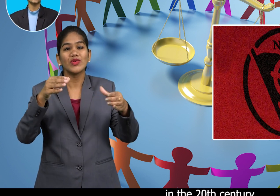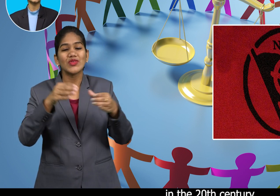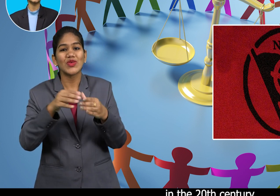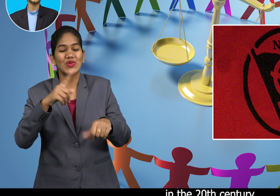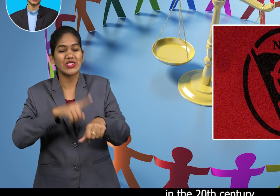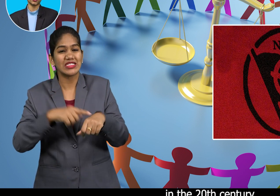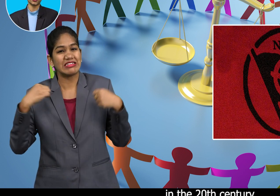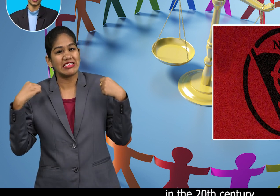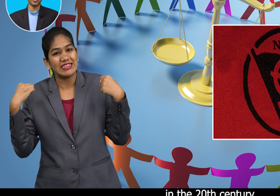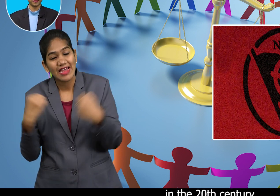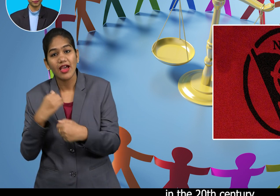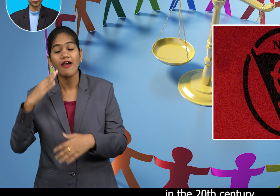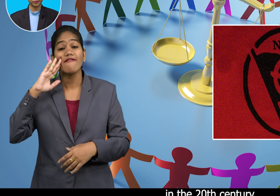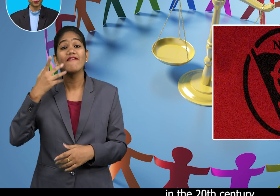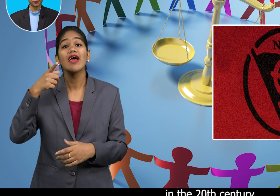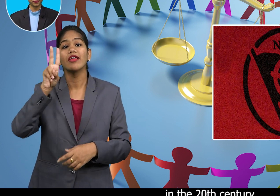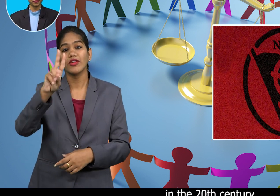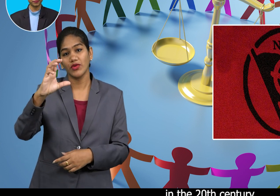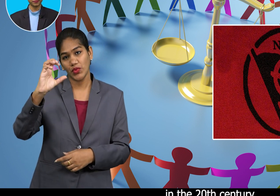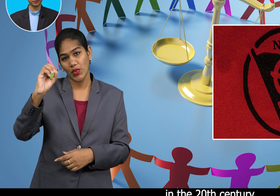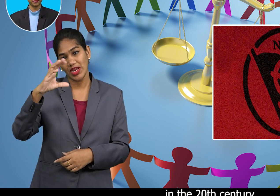in the 20th century.